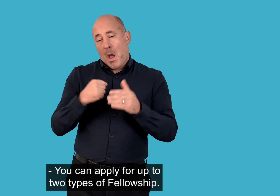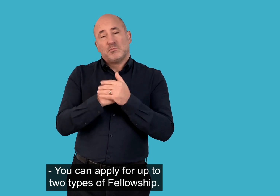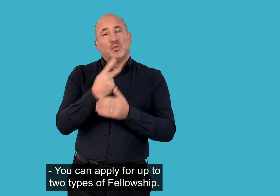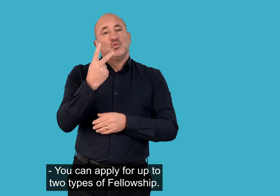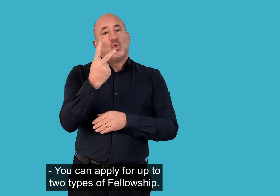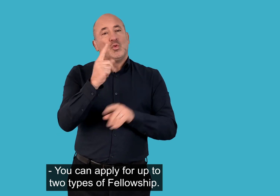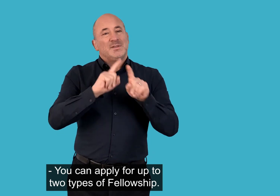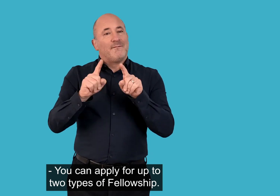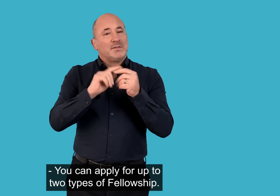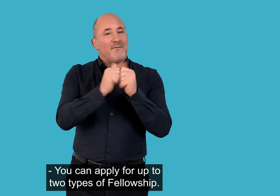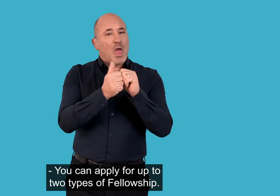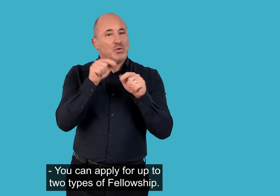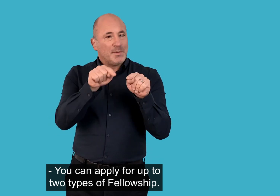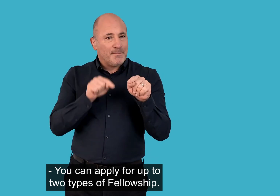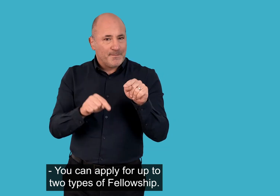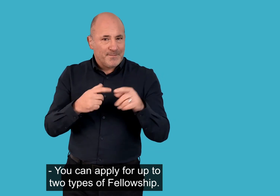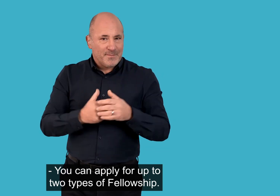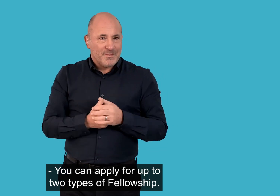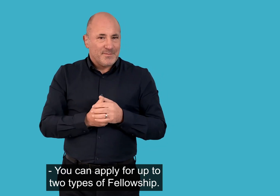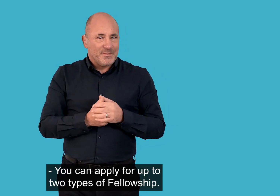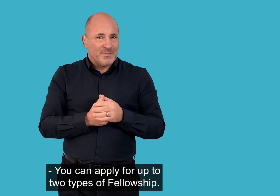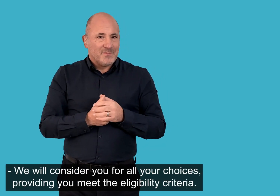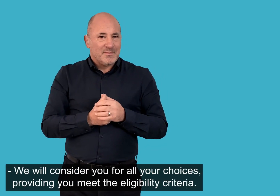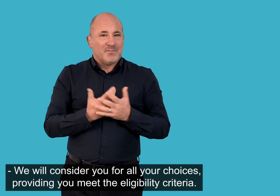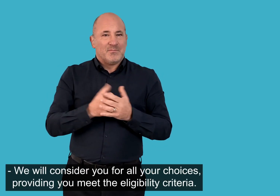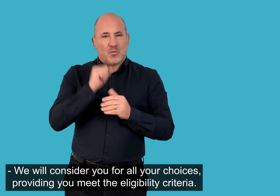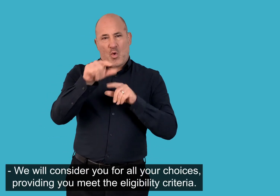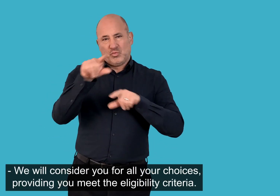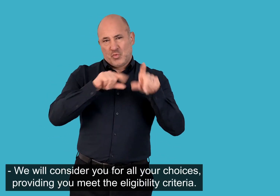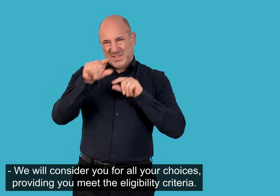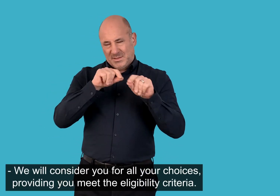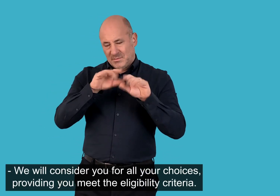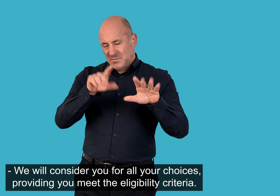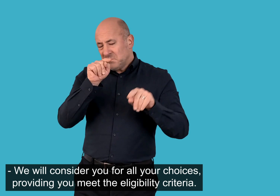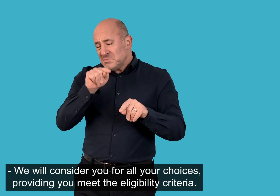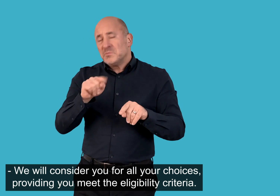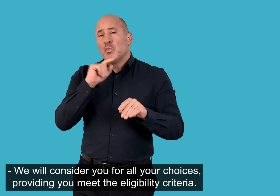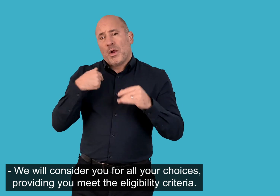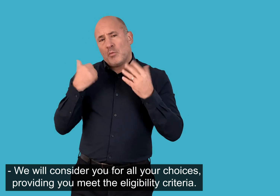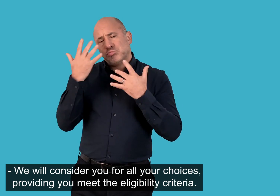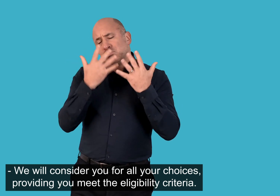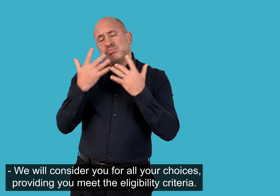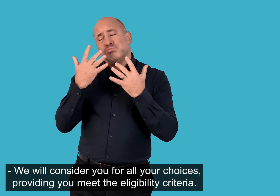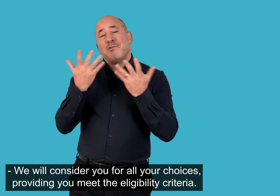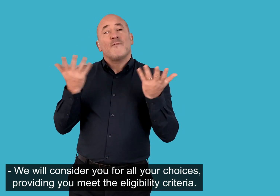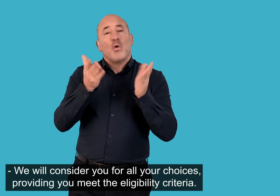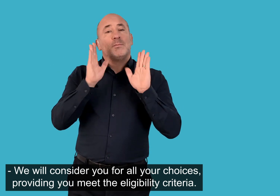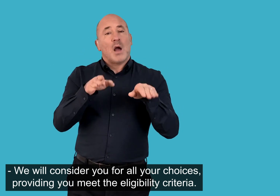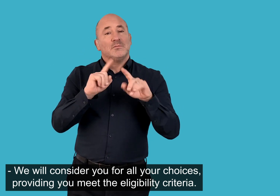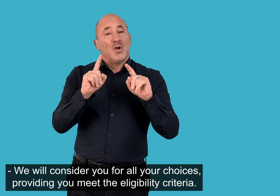for up to 2 types of fellowship. We will consider you for all your choices, providing you meet